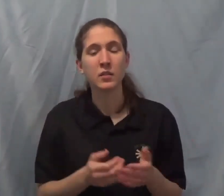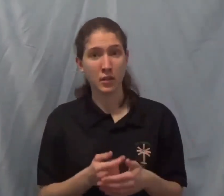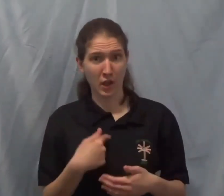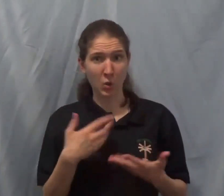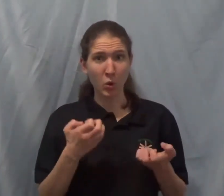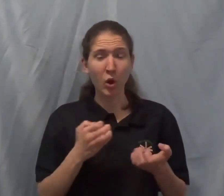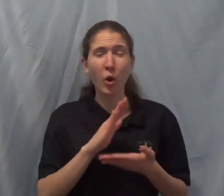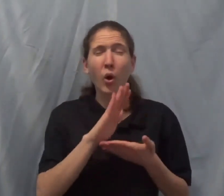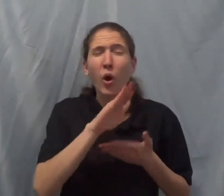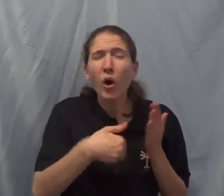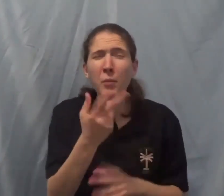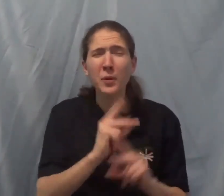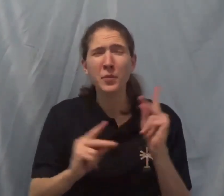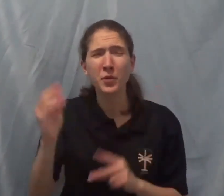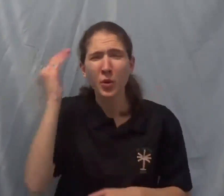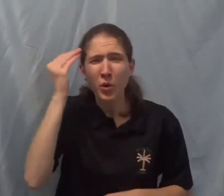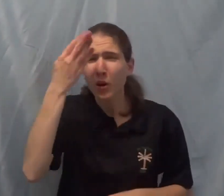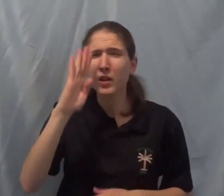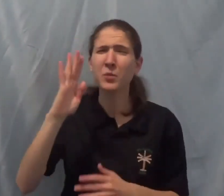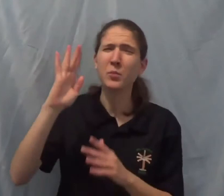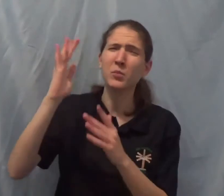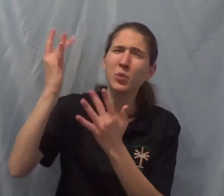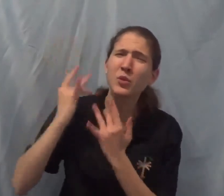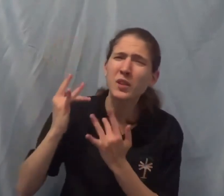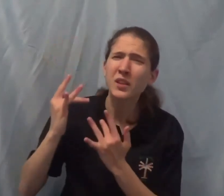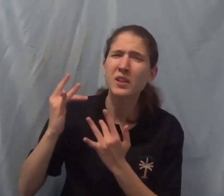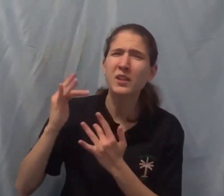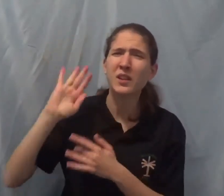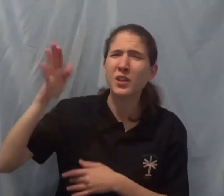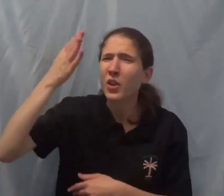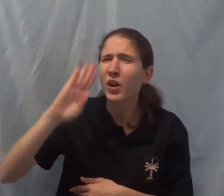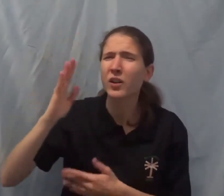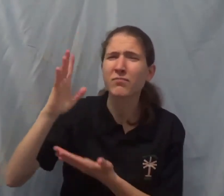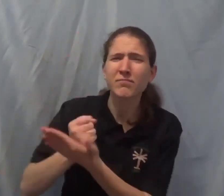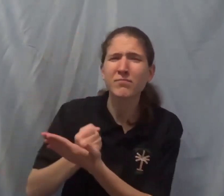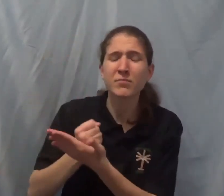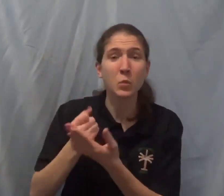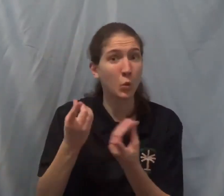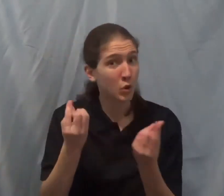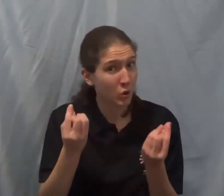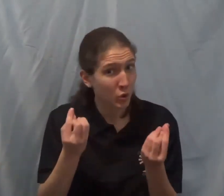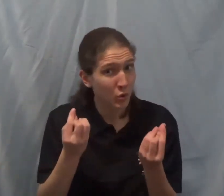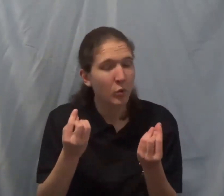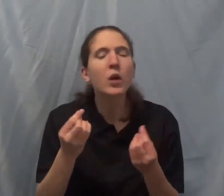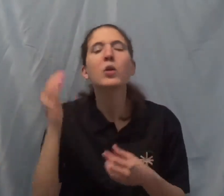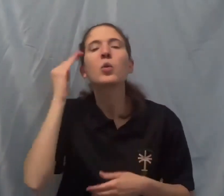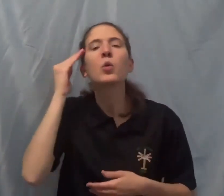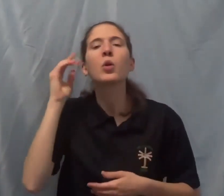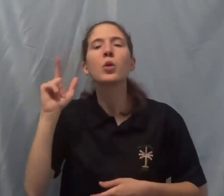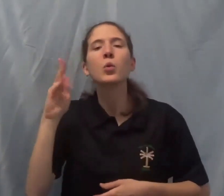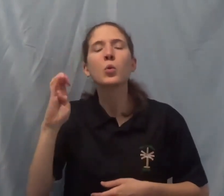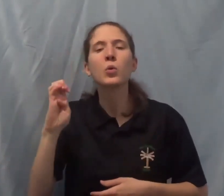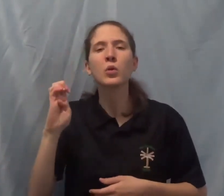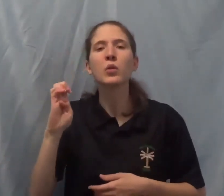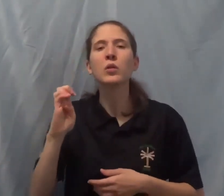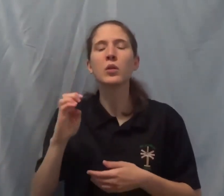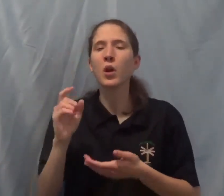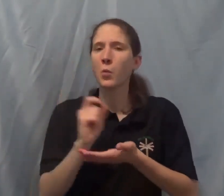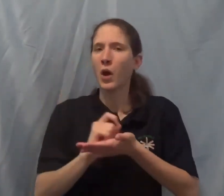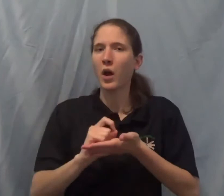repeats the same thing. You got to be witnesses. Start with Jerusalem. Start with your own home and get the message of mercy in concentric circles, and